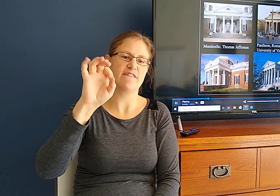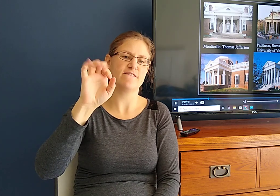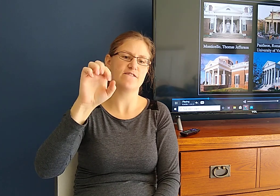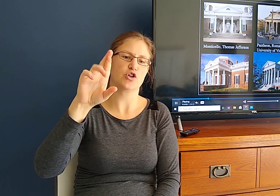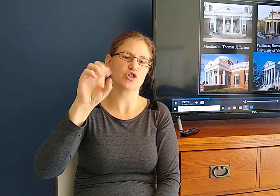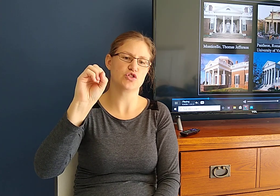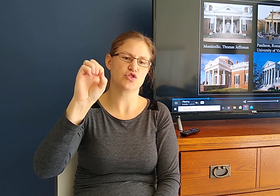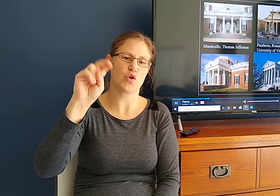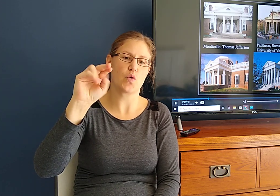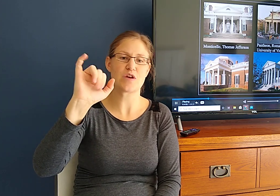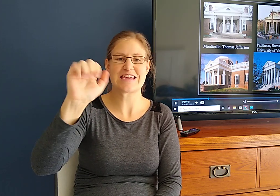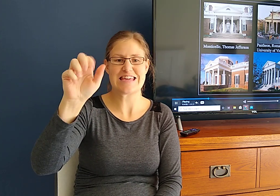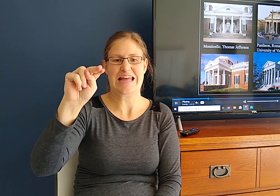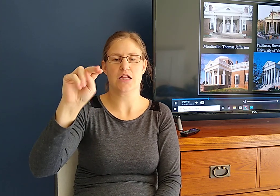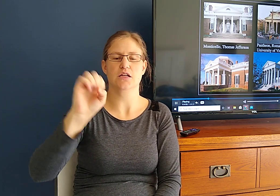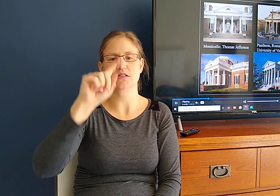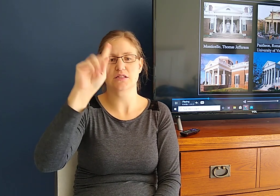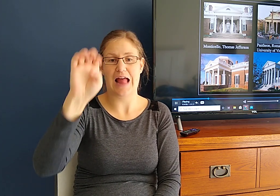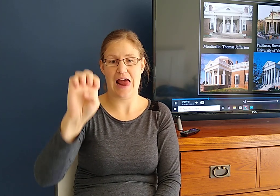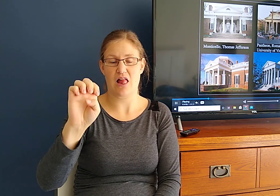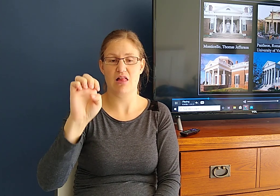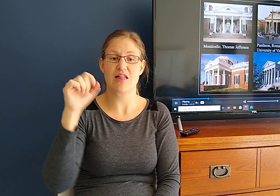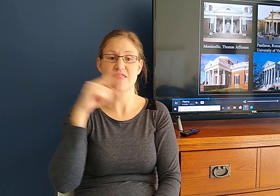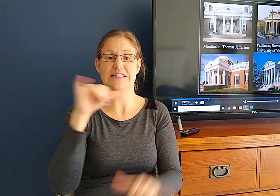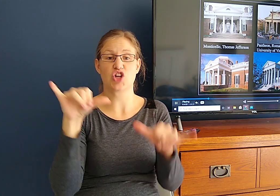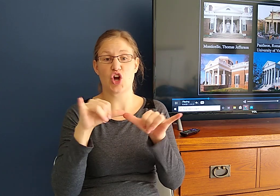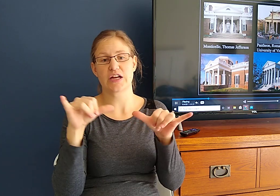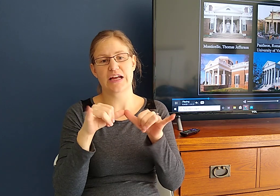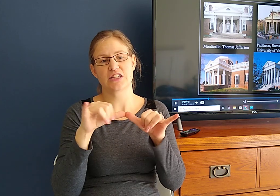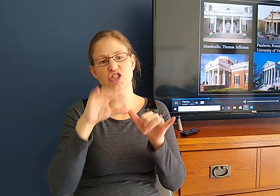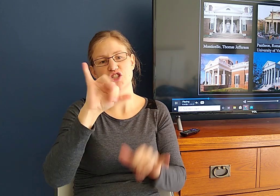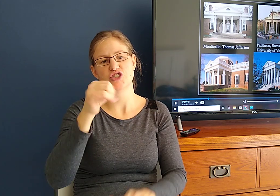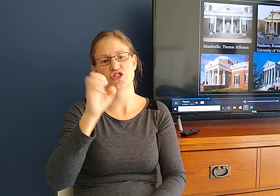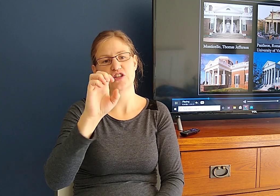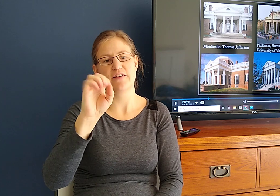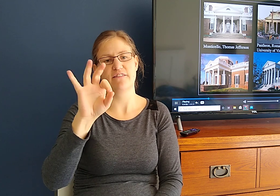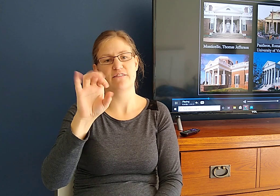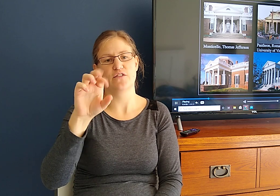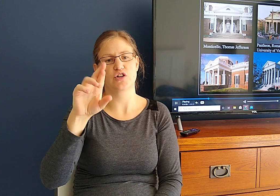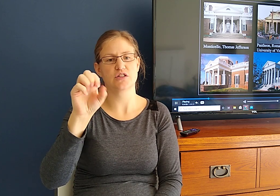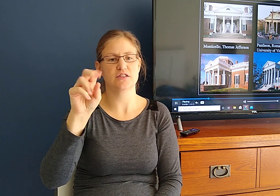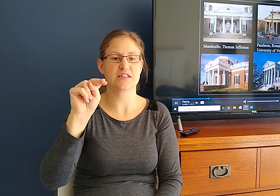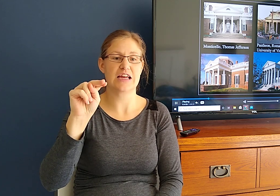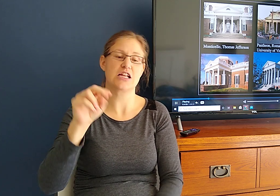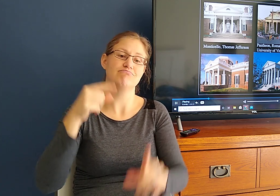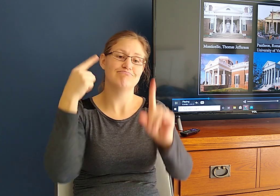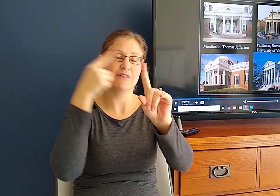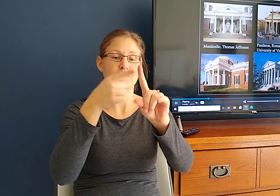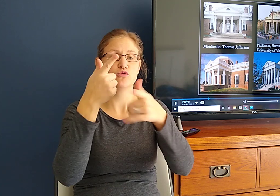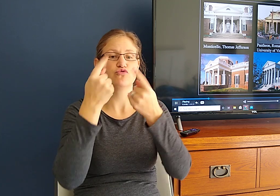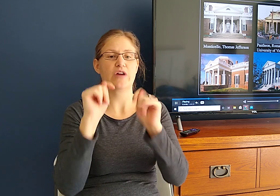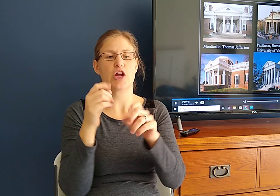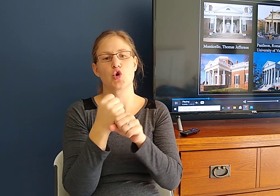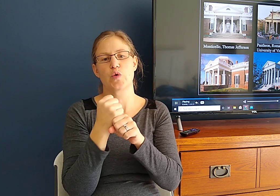And in this architecture, Jefferson aims to create a building